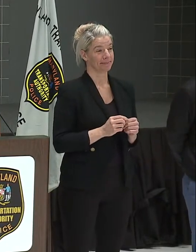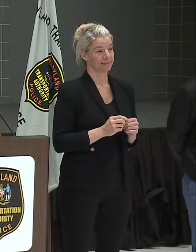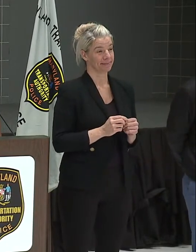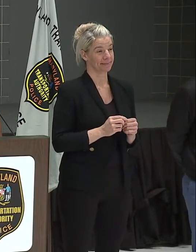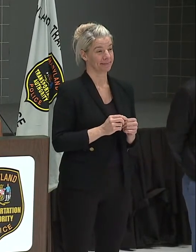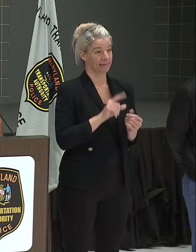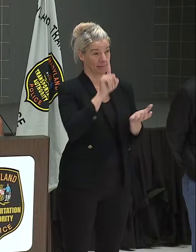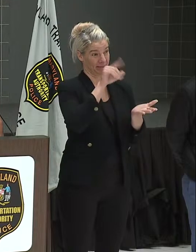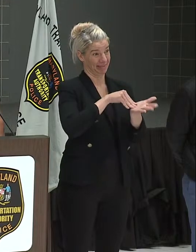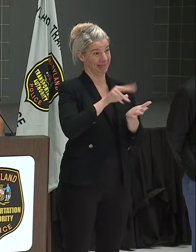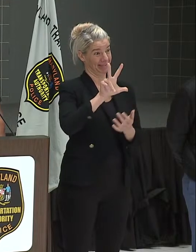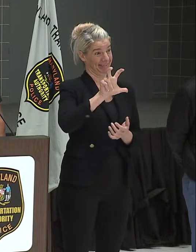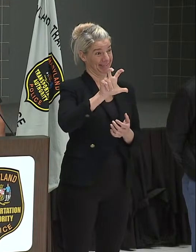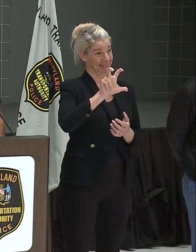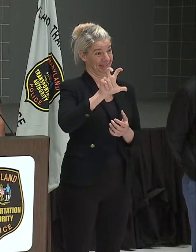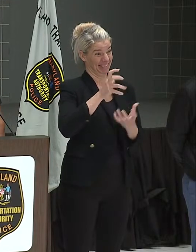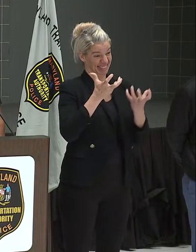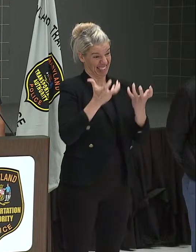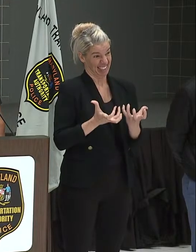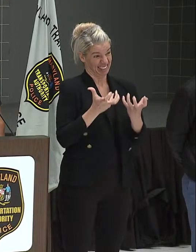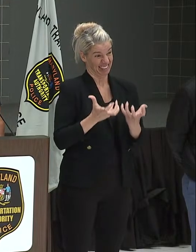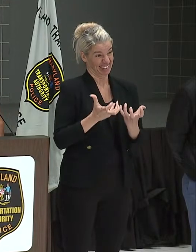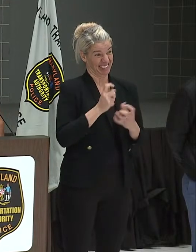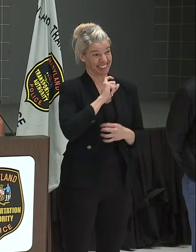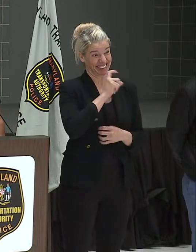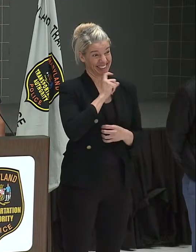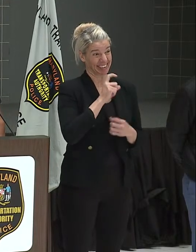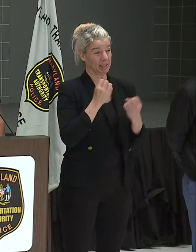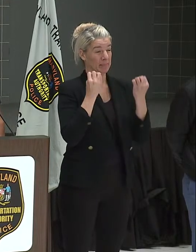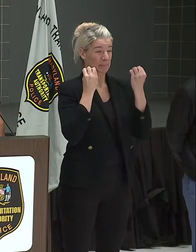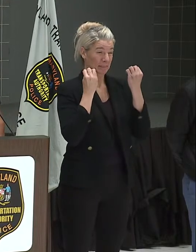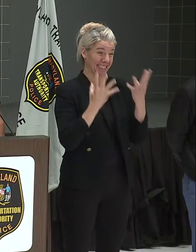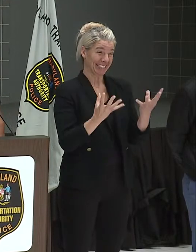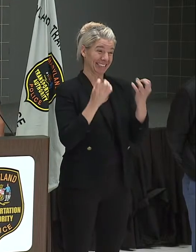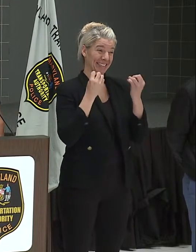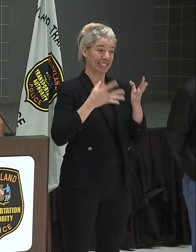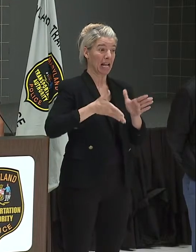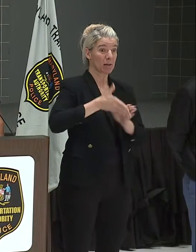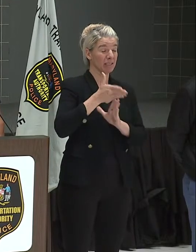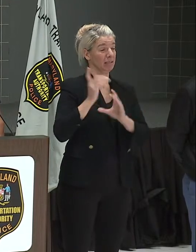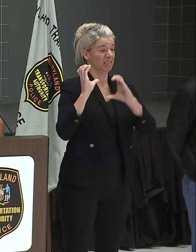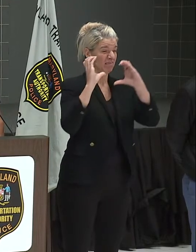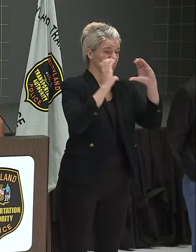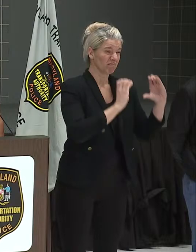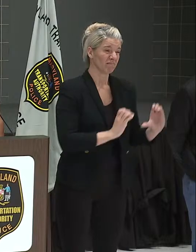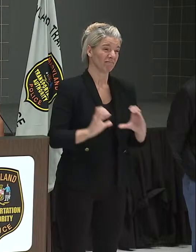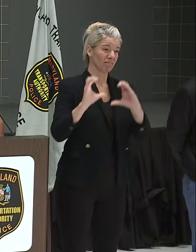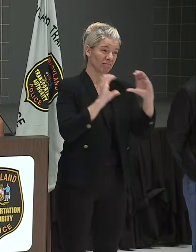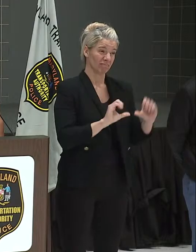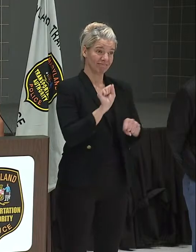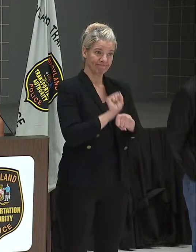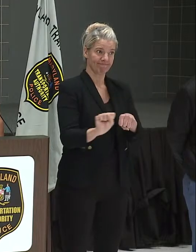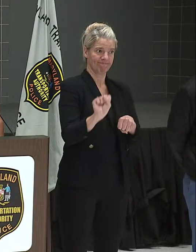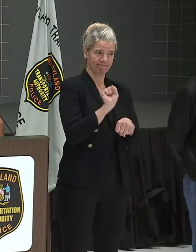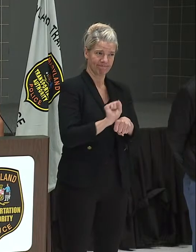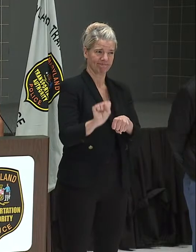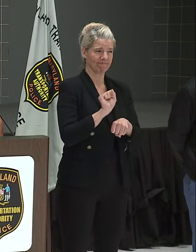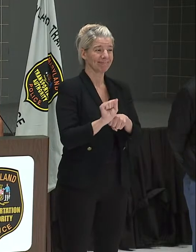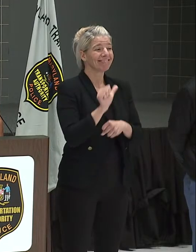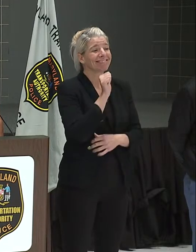1,300 tons of steel, countless operations, and still not a single